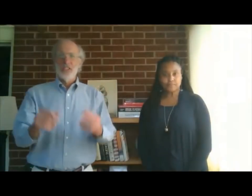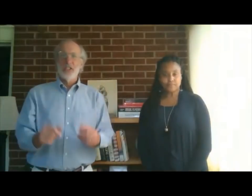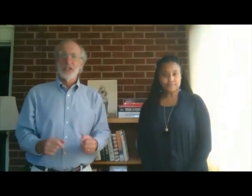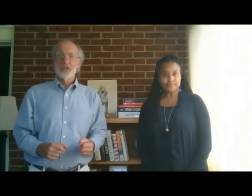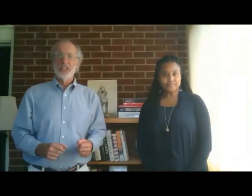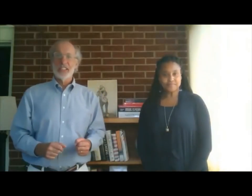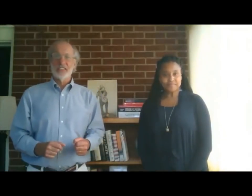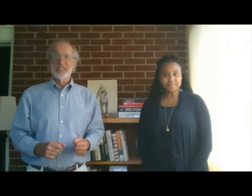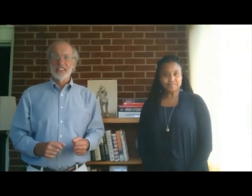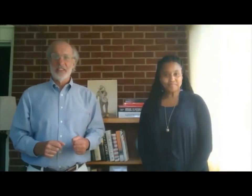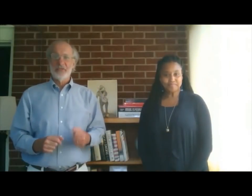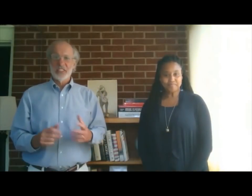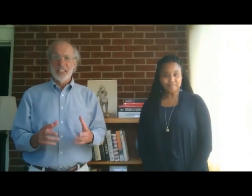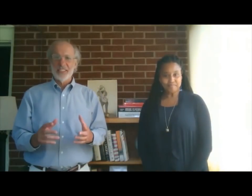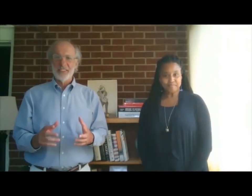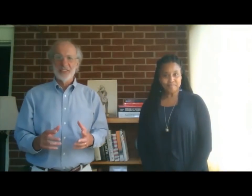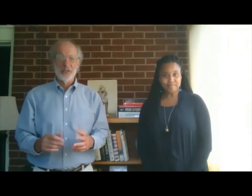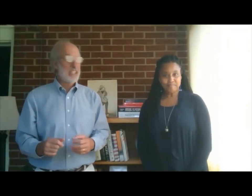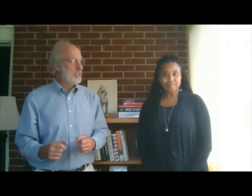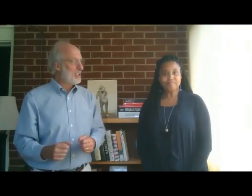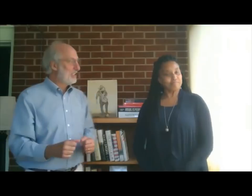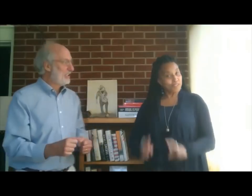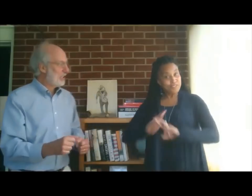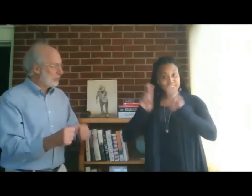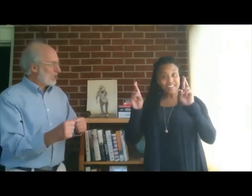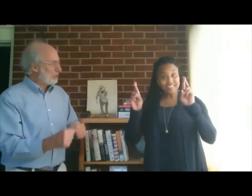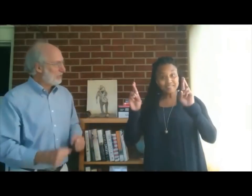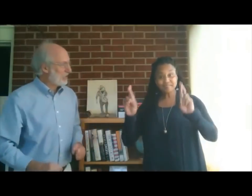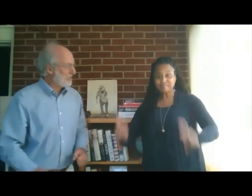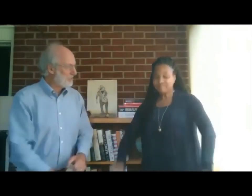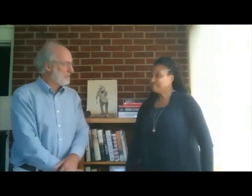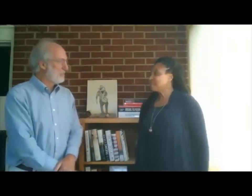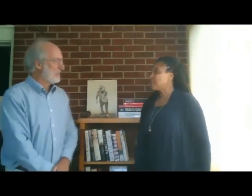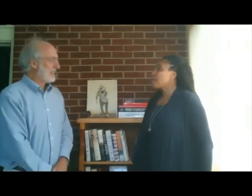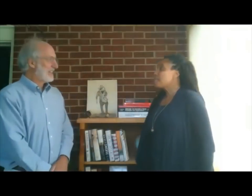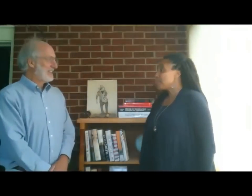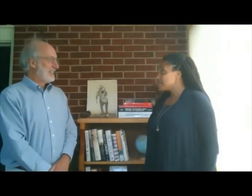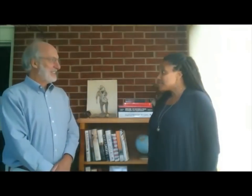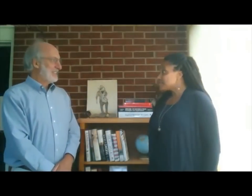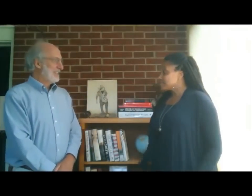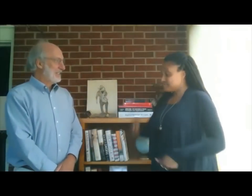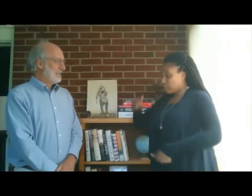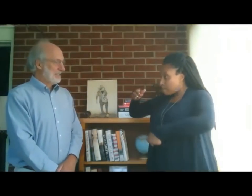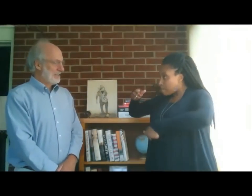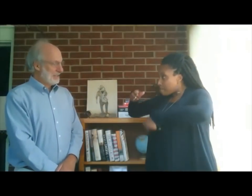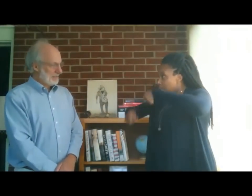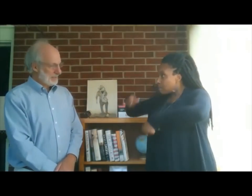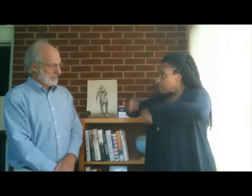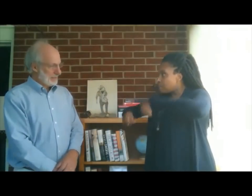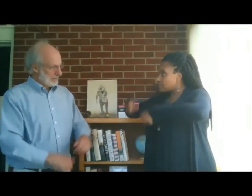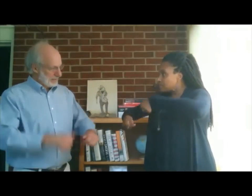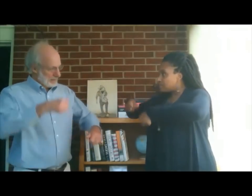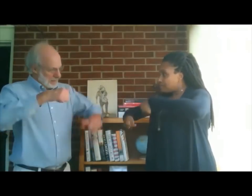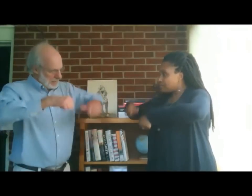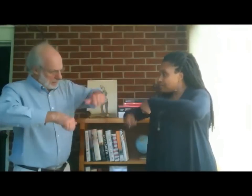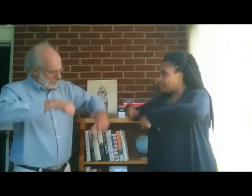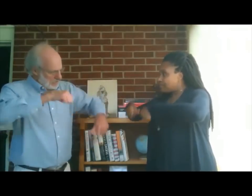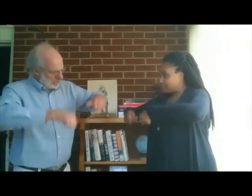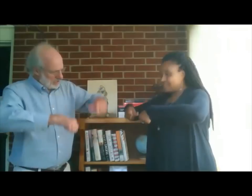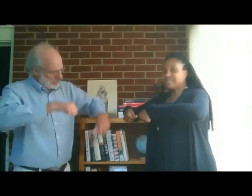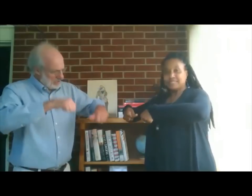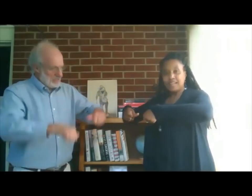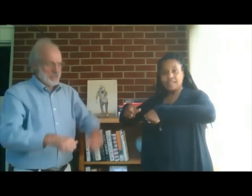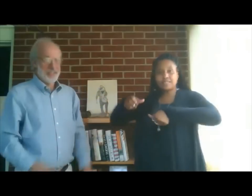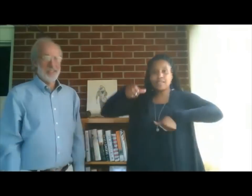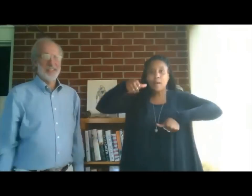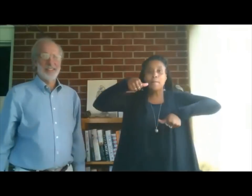So here are your next set of signs. You ready, Tanya? Help me out, friend. Puzzle. Puzzle.